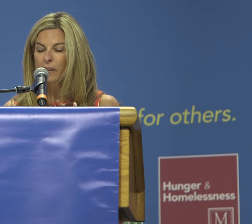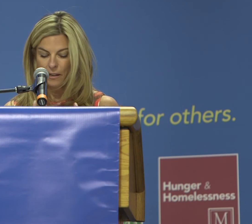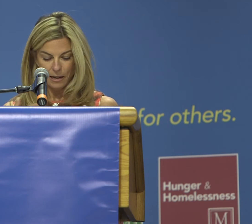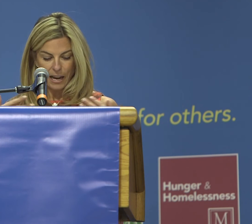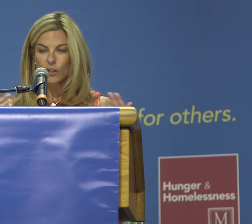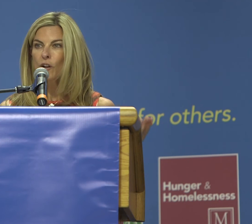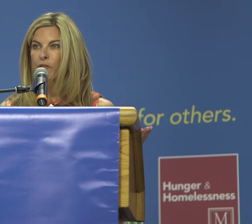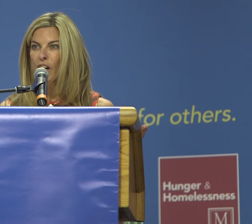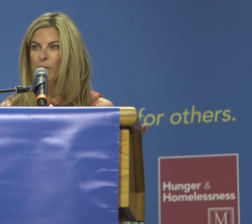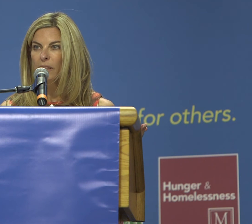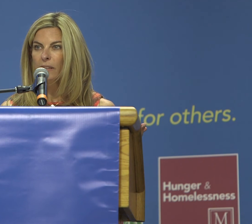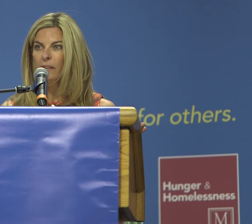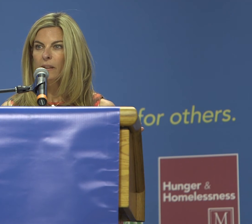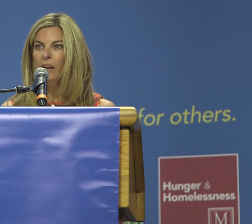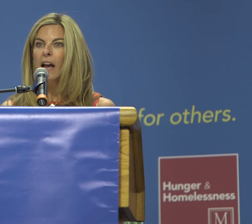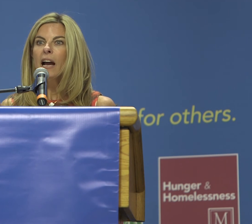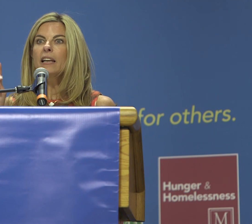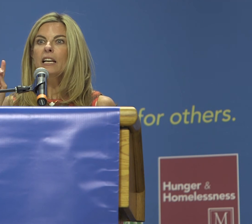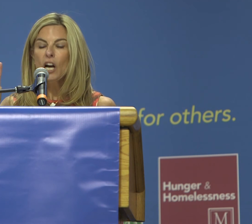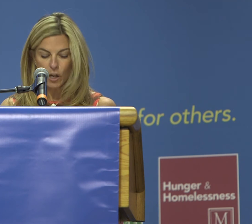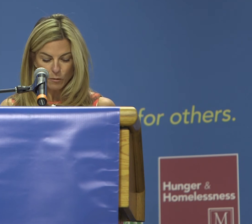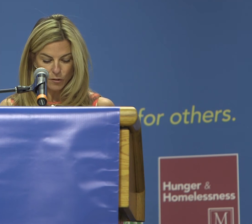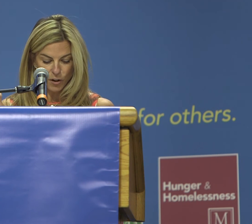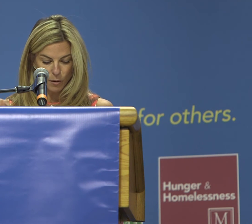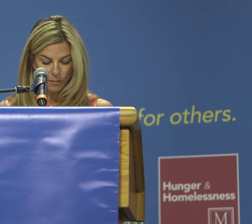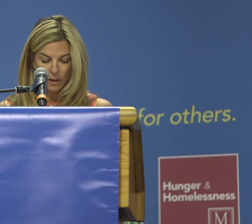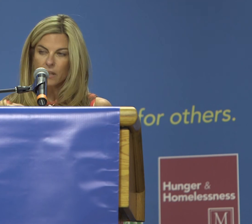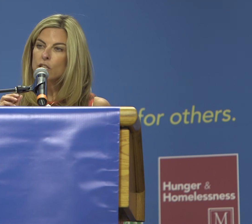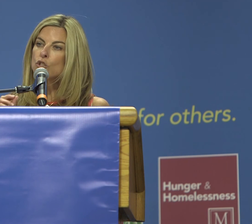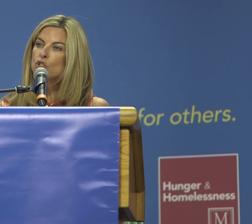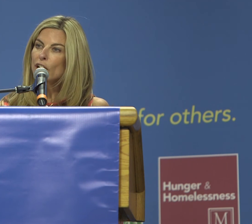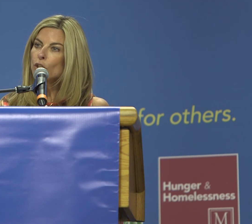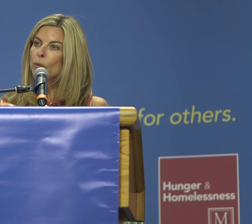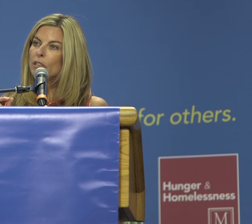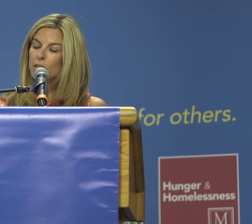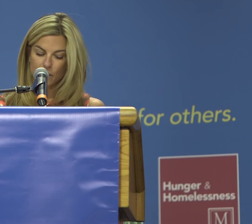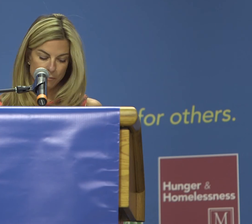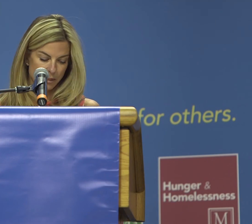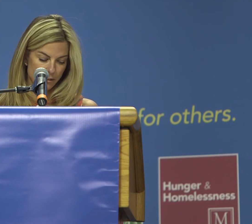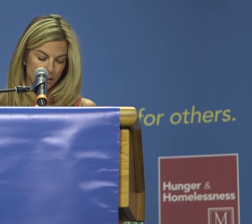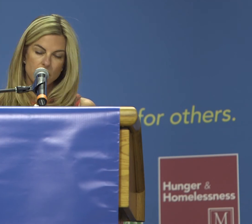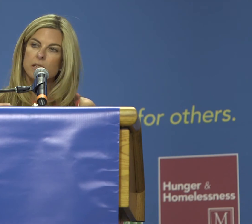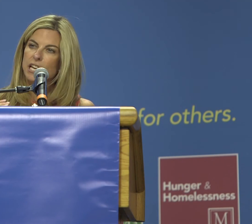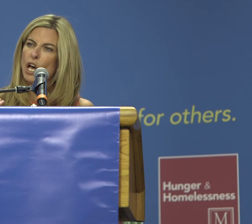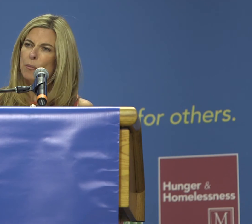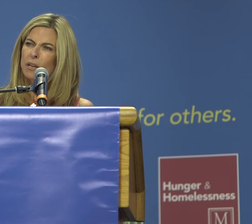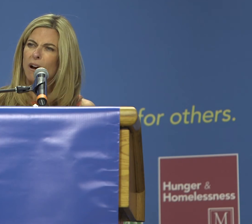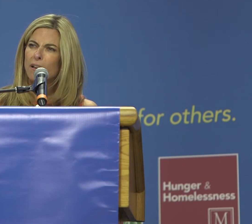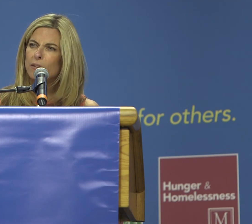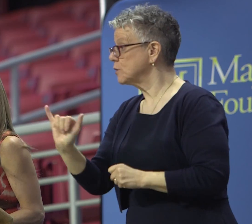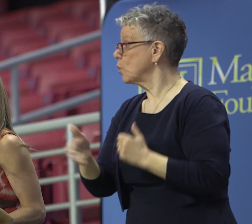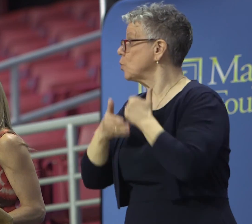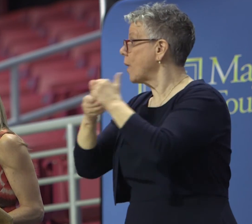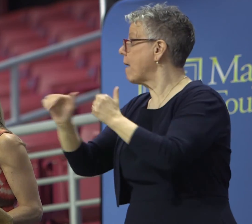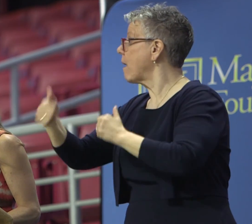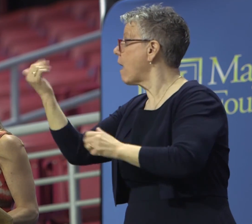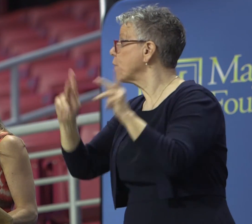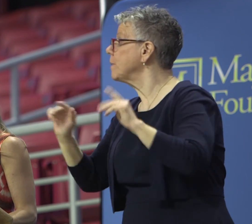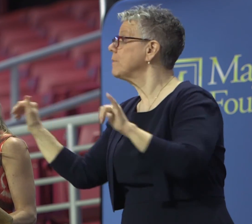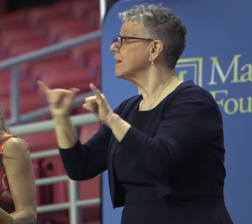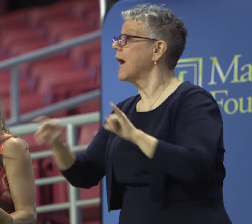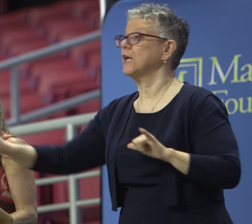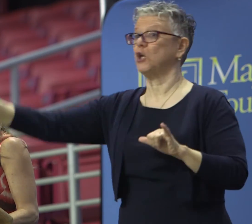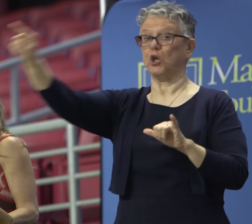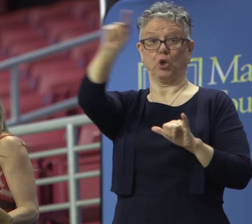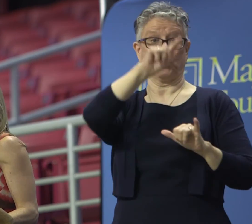mother and our family. And it comes from his genuine commitment to helping others like